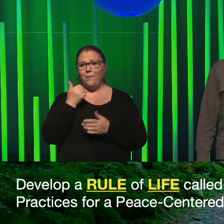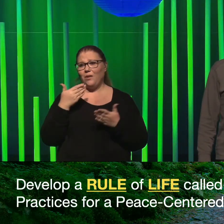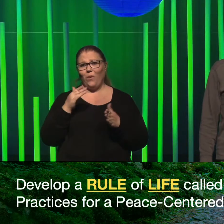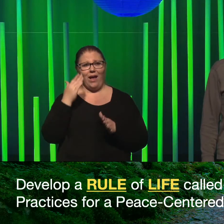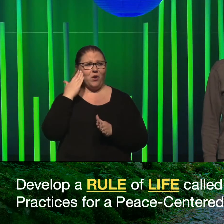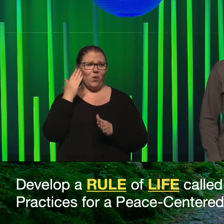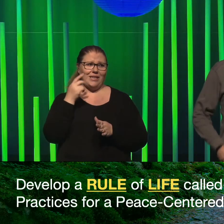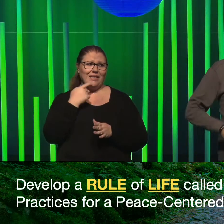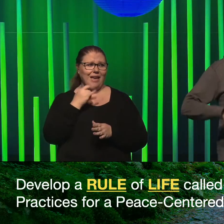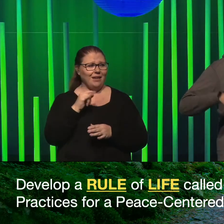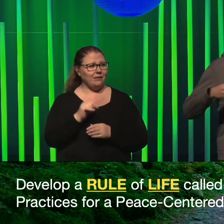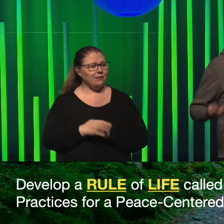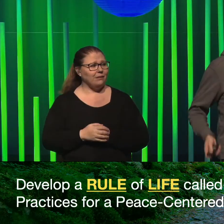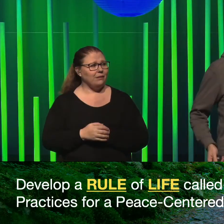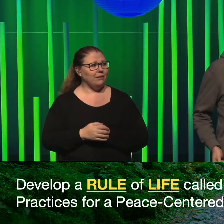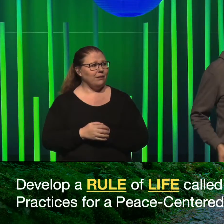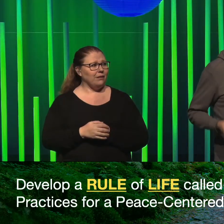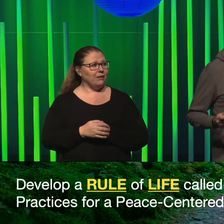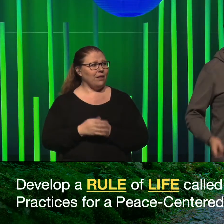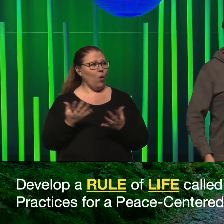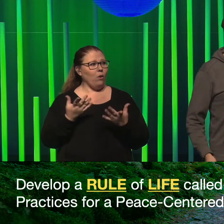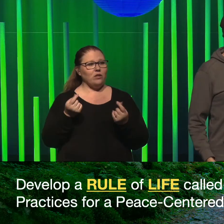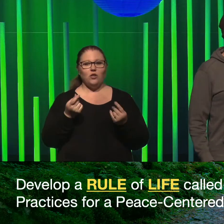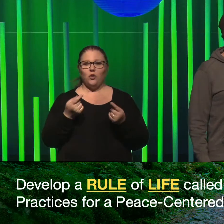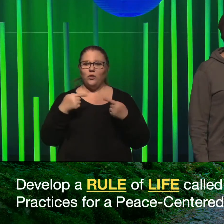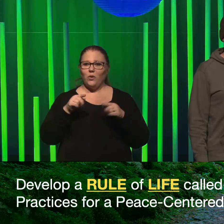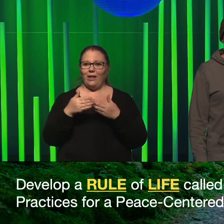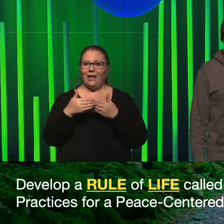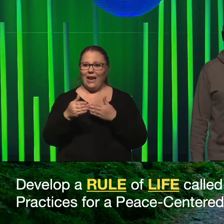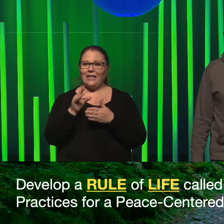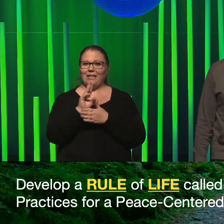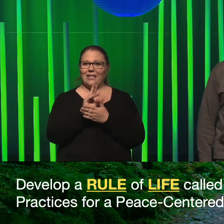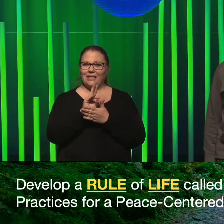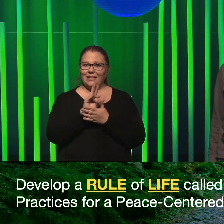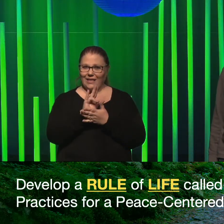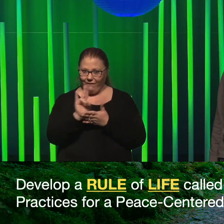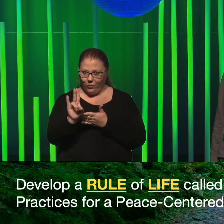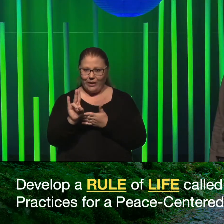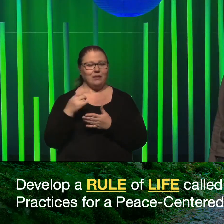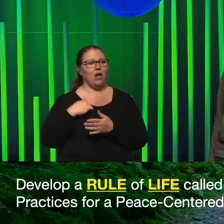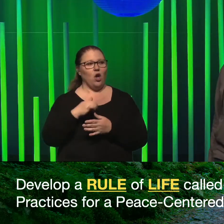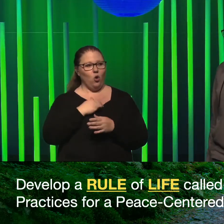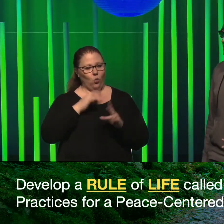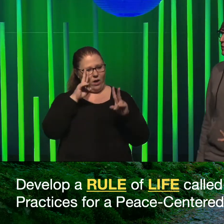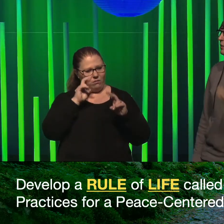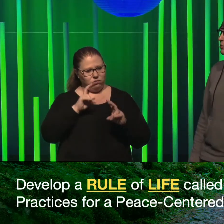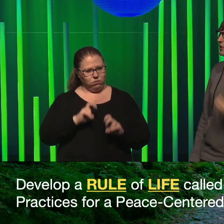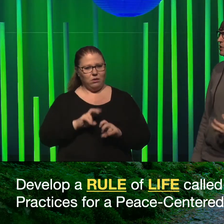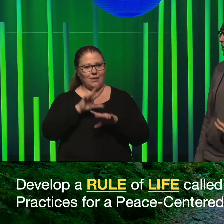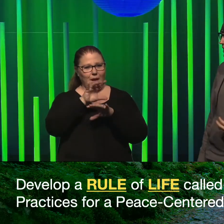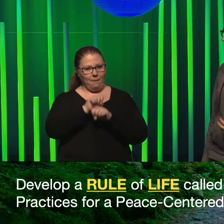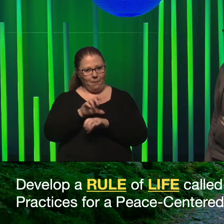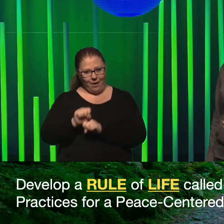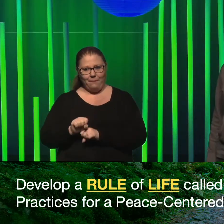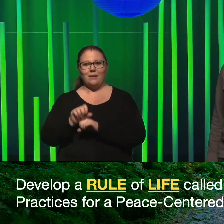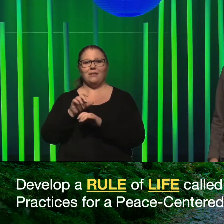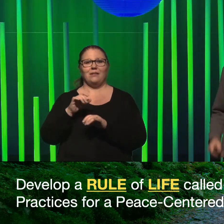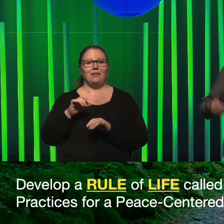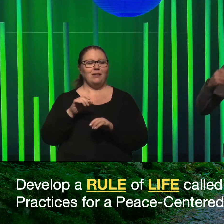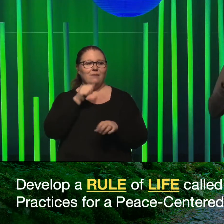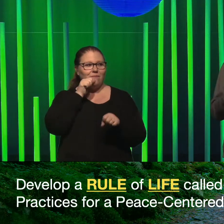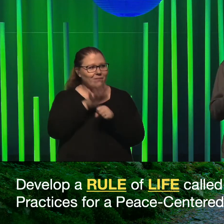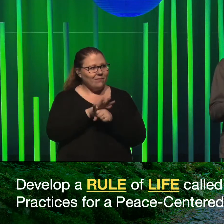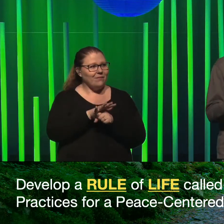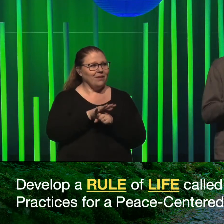it. So what we're going to do over the next 7 weeks is explore some commitments that we can make, some practices that we can put into our lives that